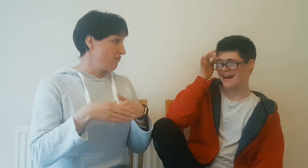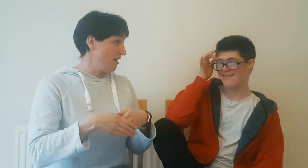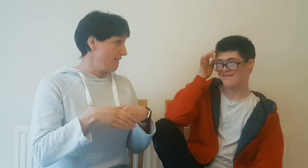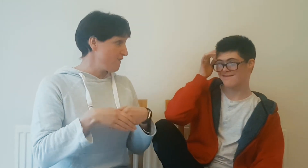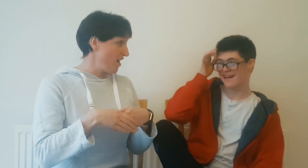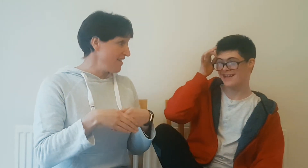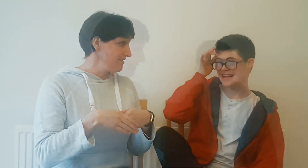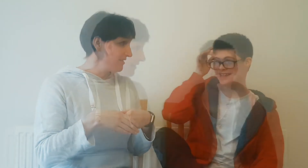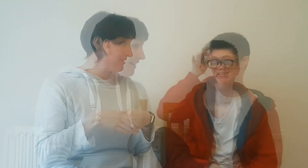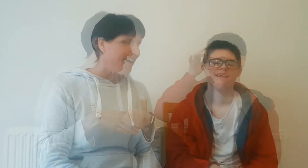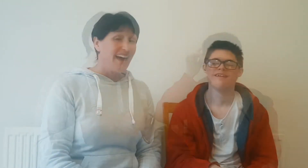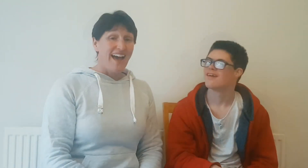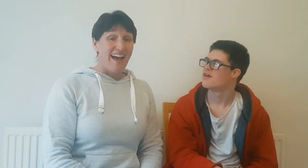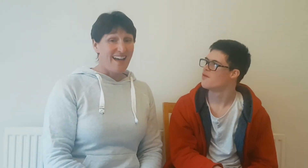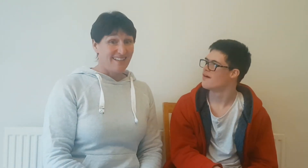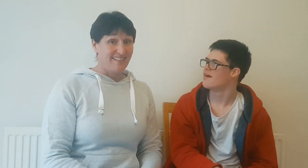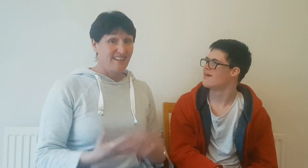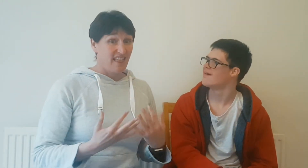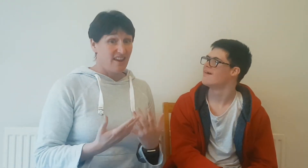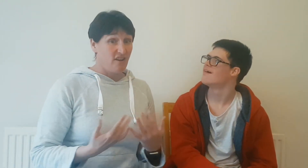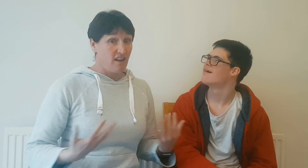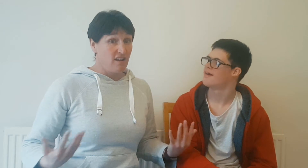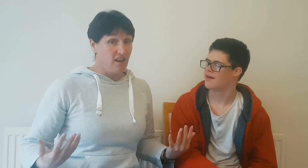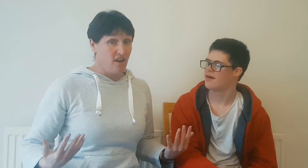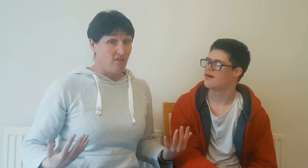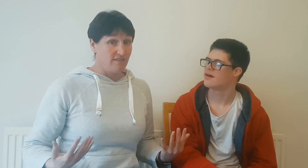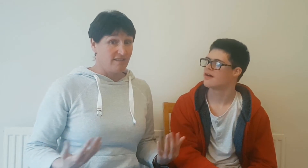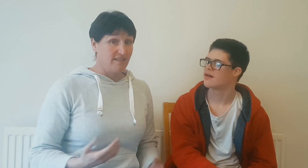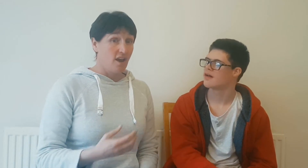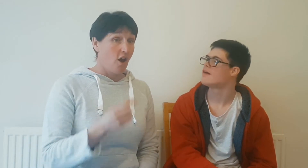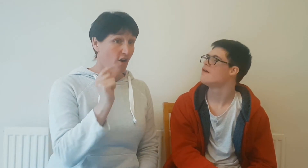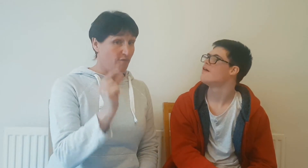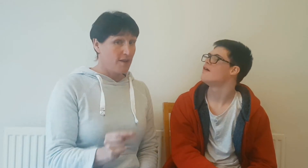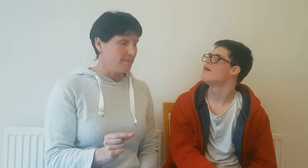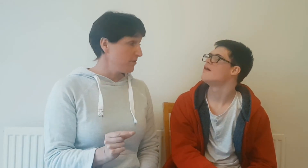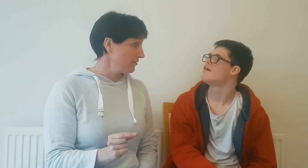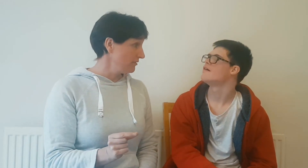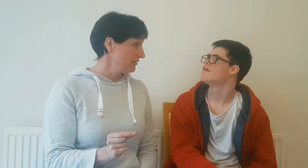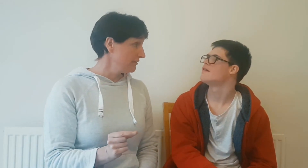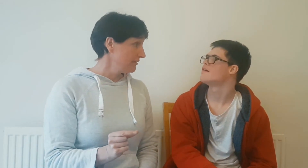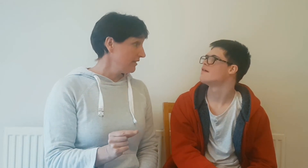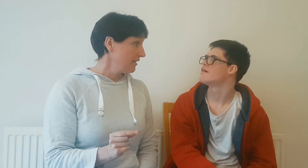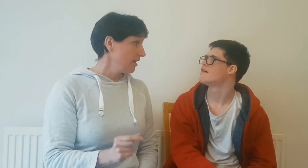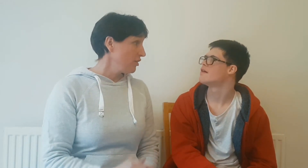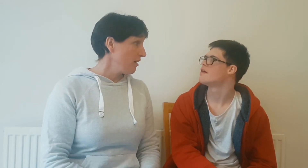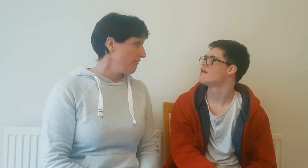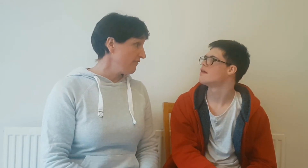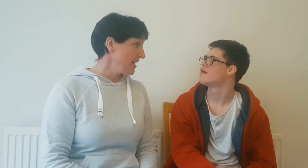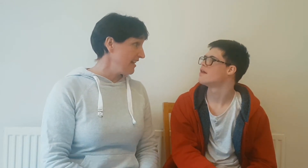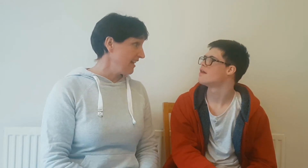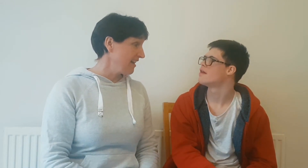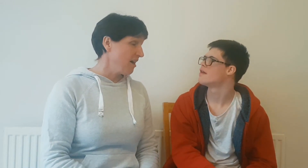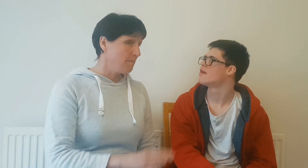and our friends. And there are lots of people who are feeling a